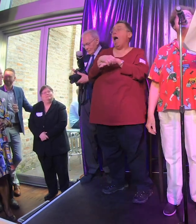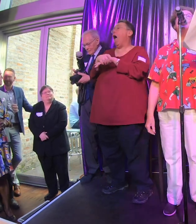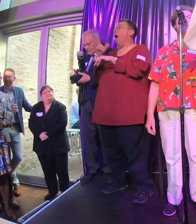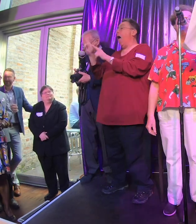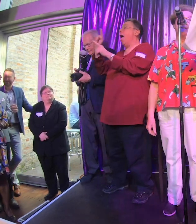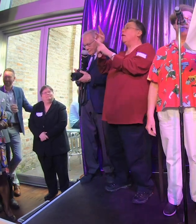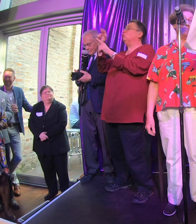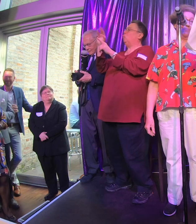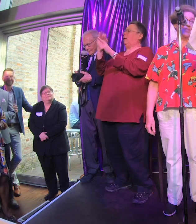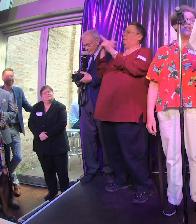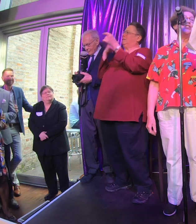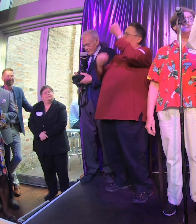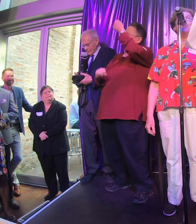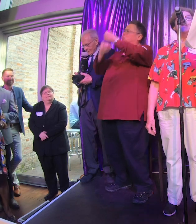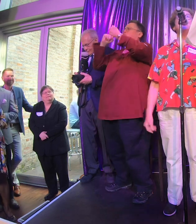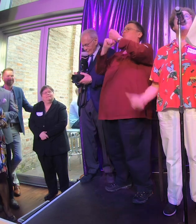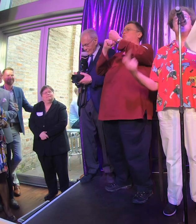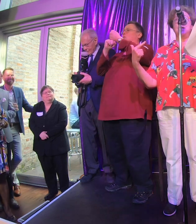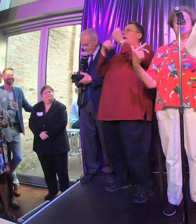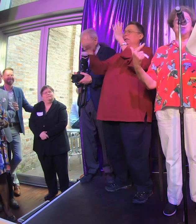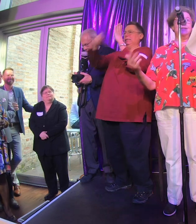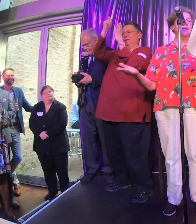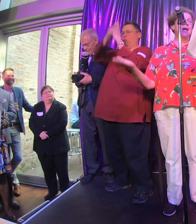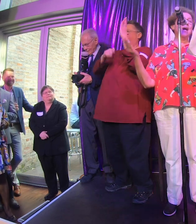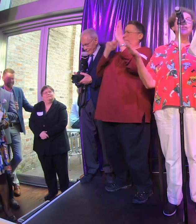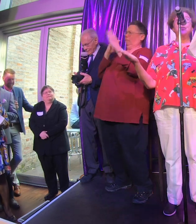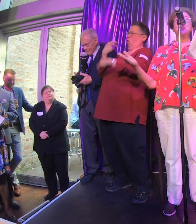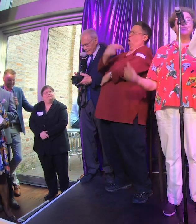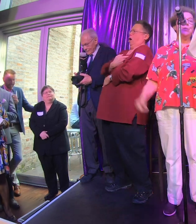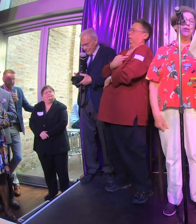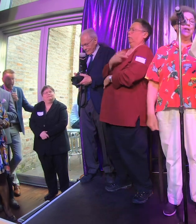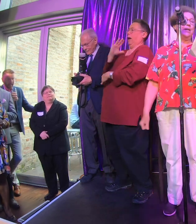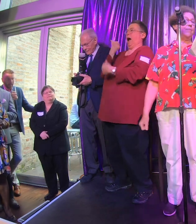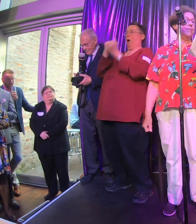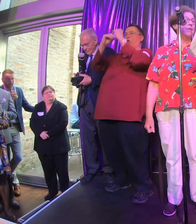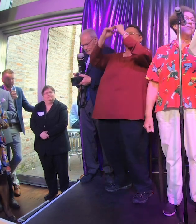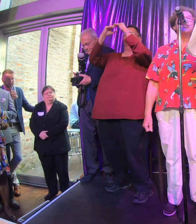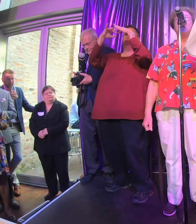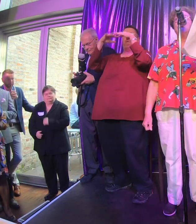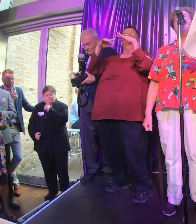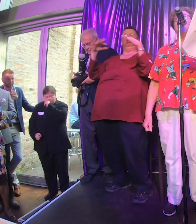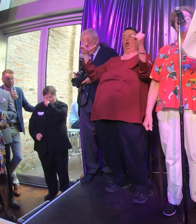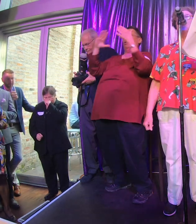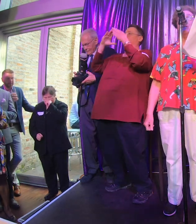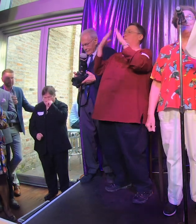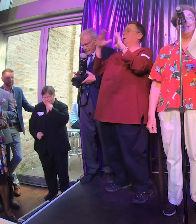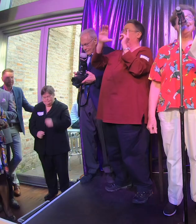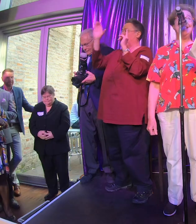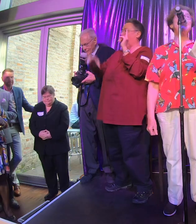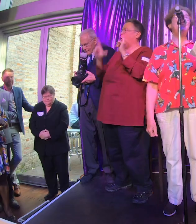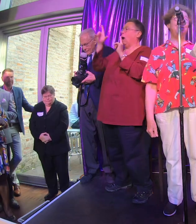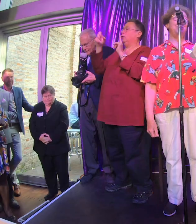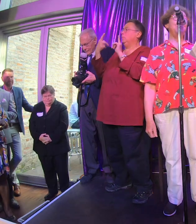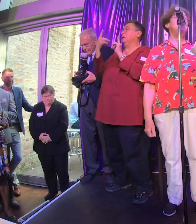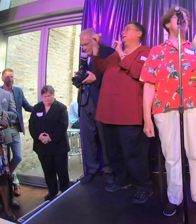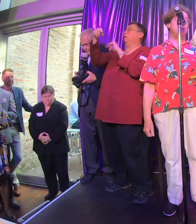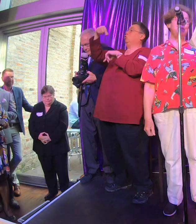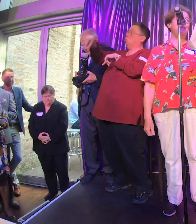She's our champion. She writes for us, our diverse community, the Chicago